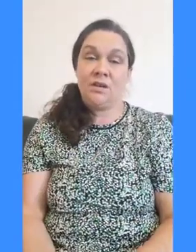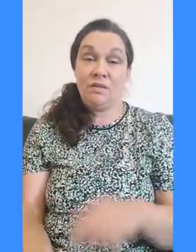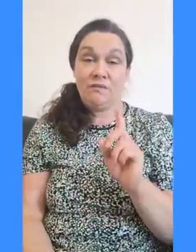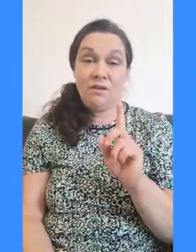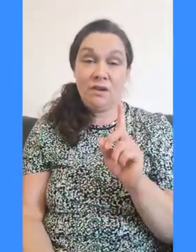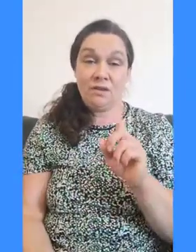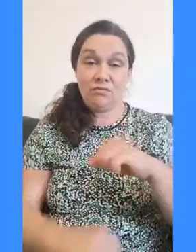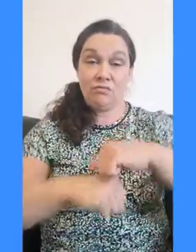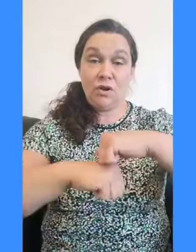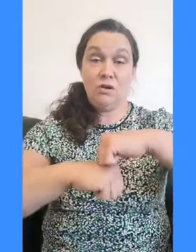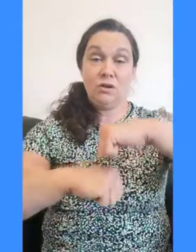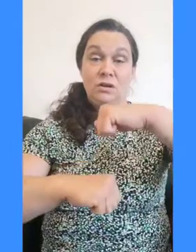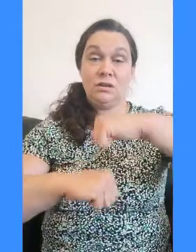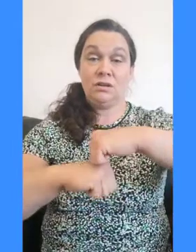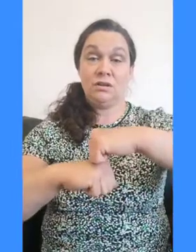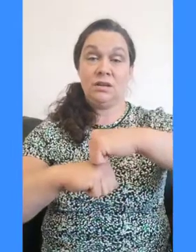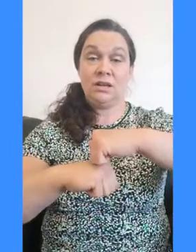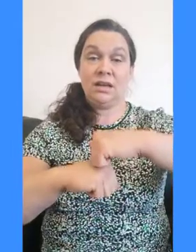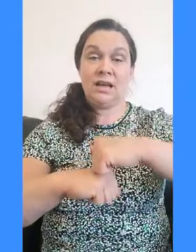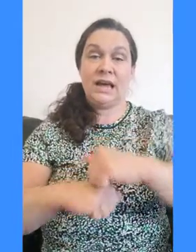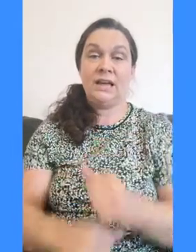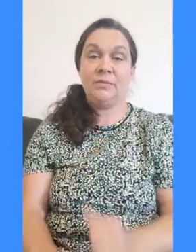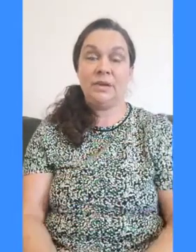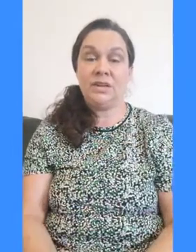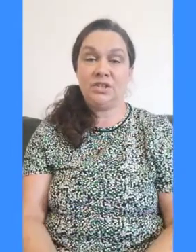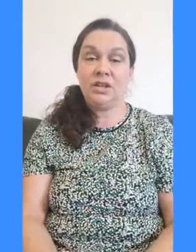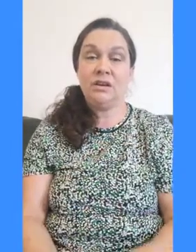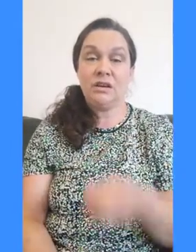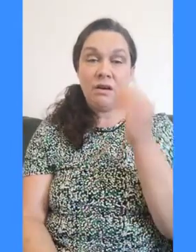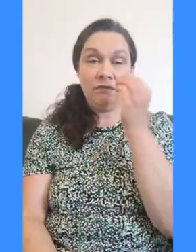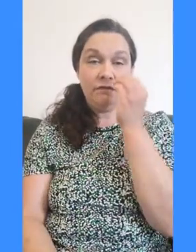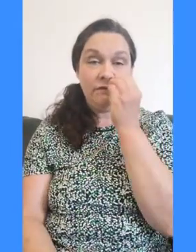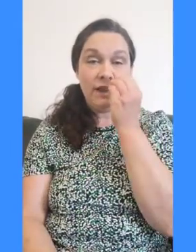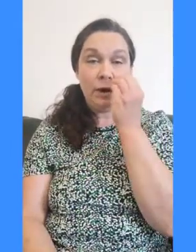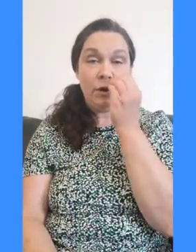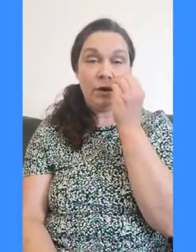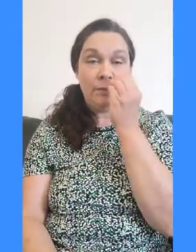The first rock had a picture of a flower,